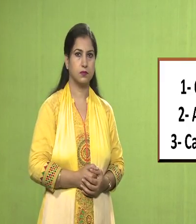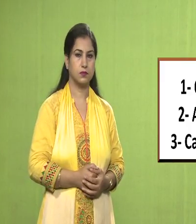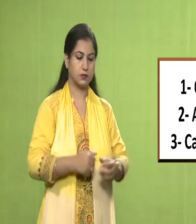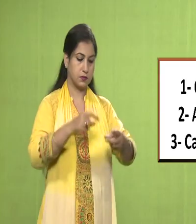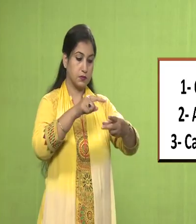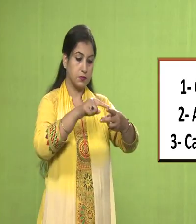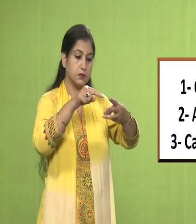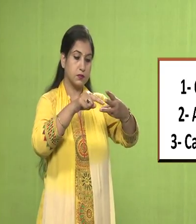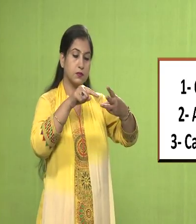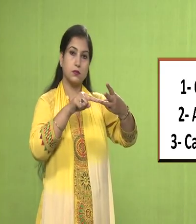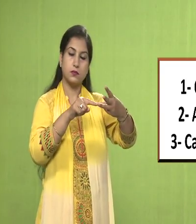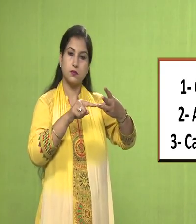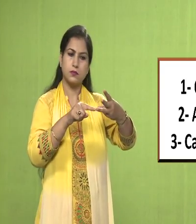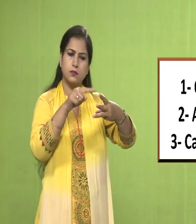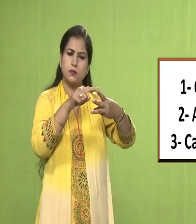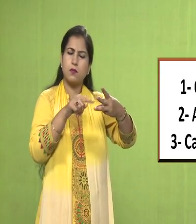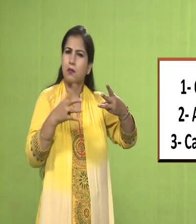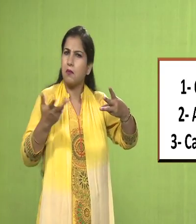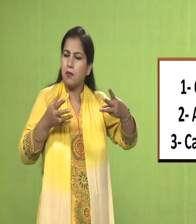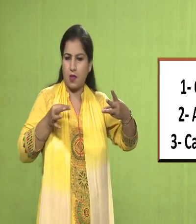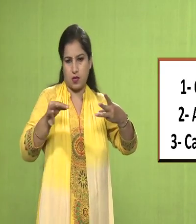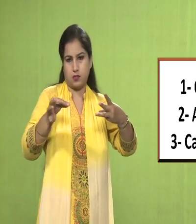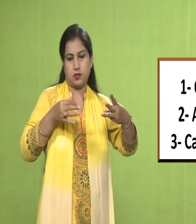Let me explain these terms to you now.